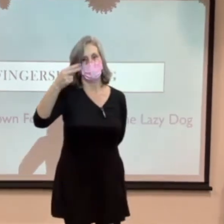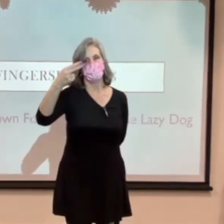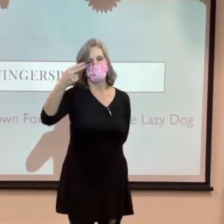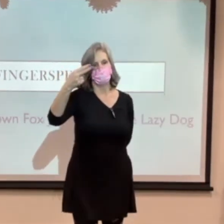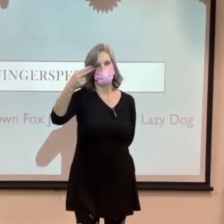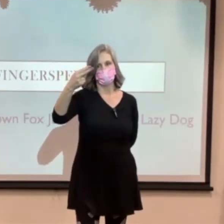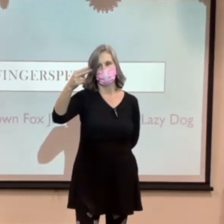I'll